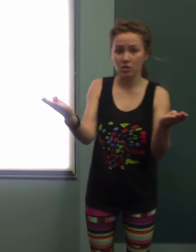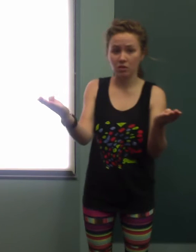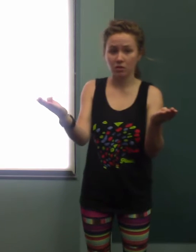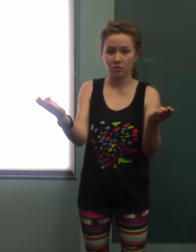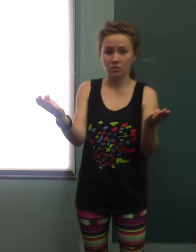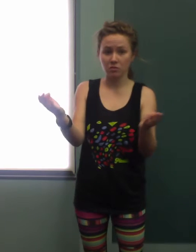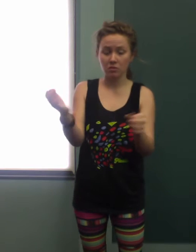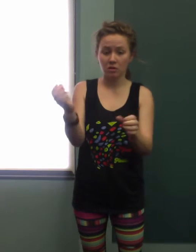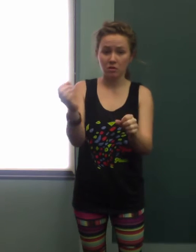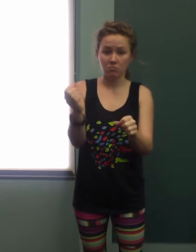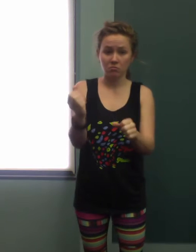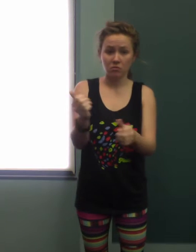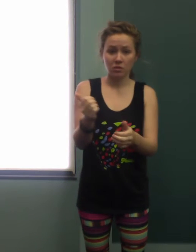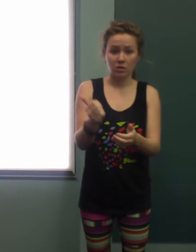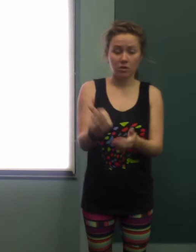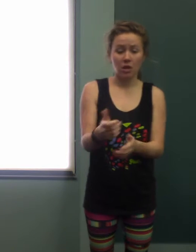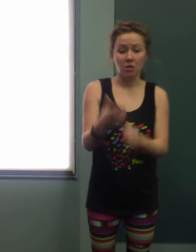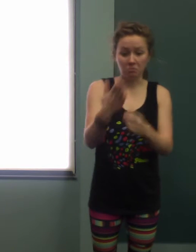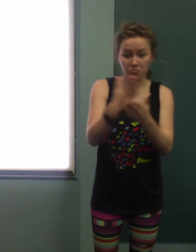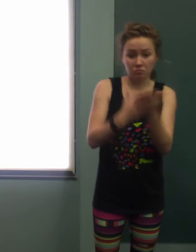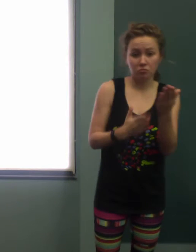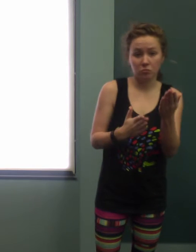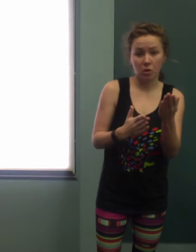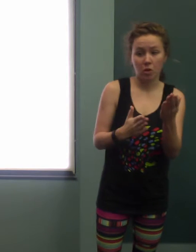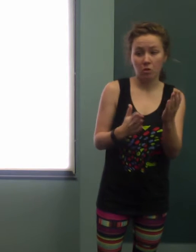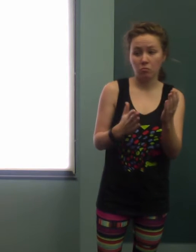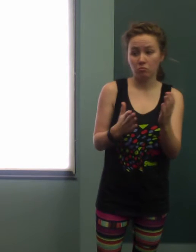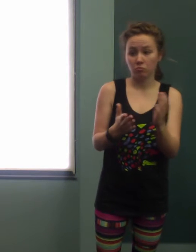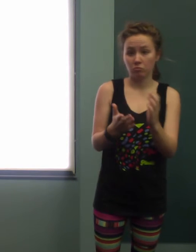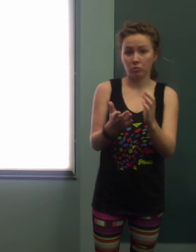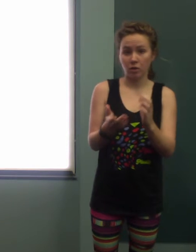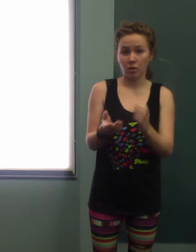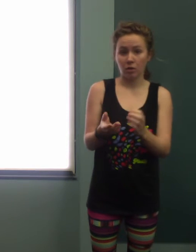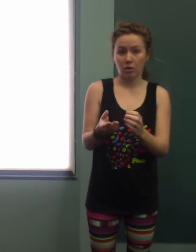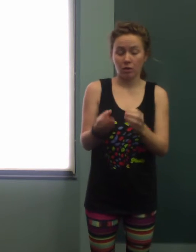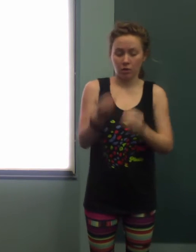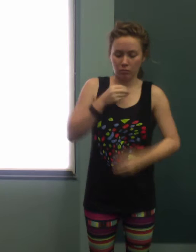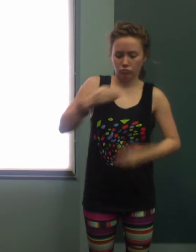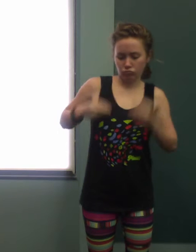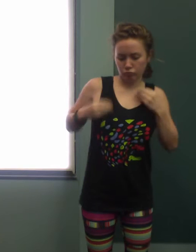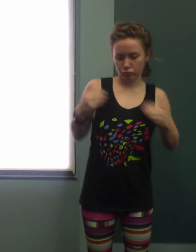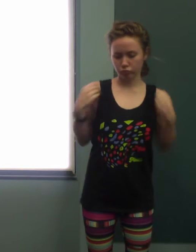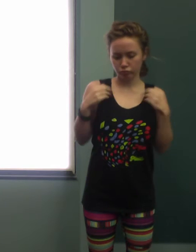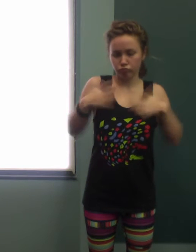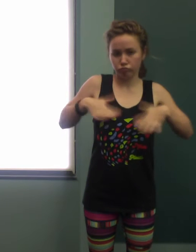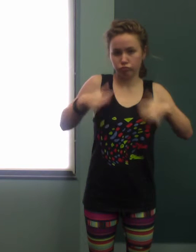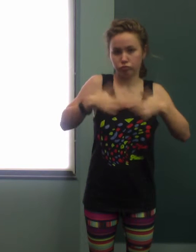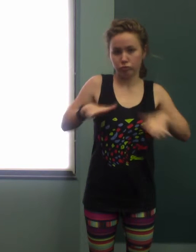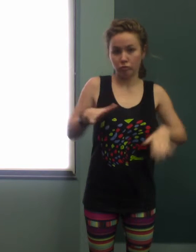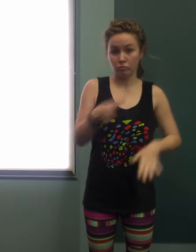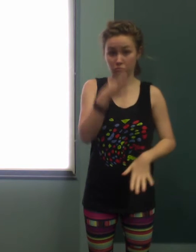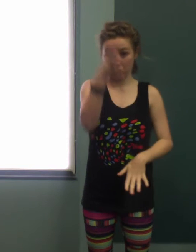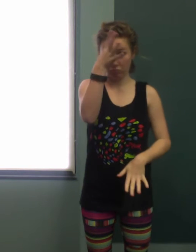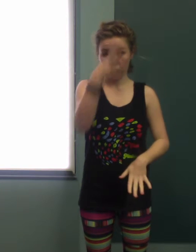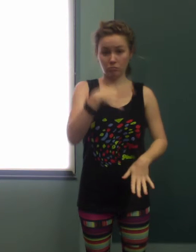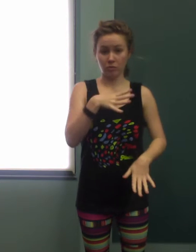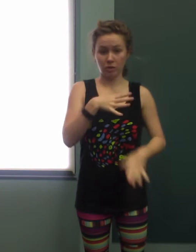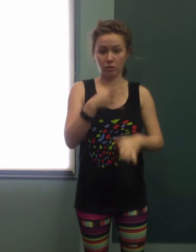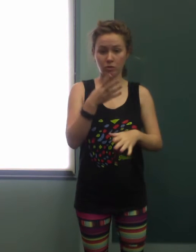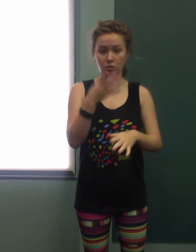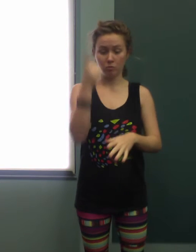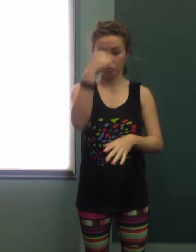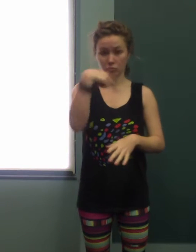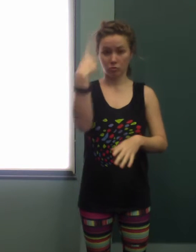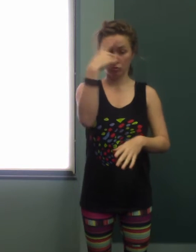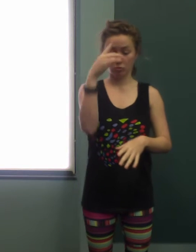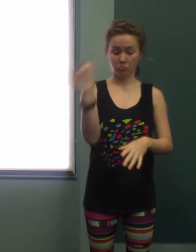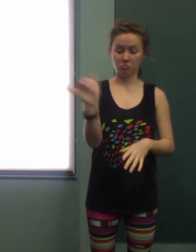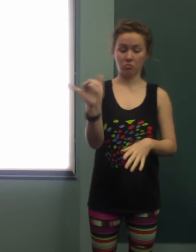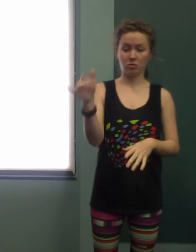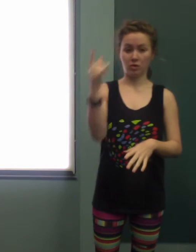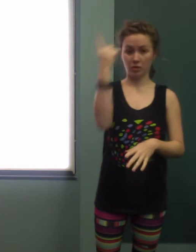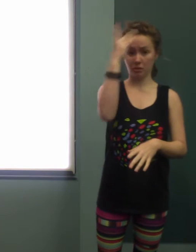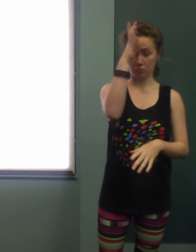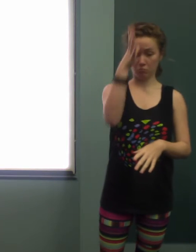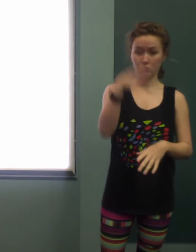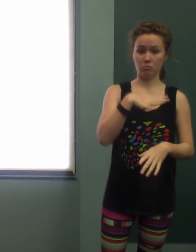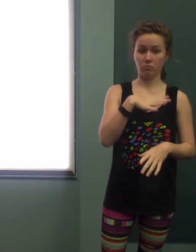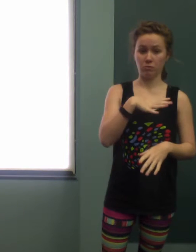as soldiers to get paid, sending money back to their families. It would be during this war that the American women